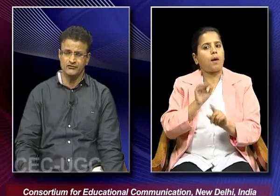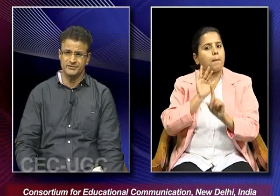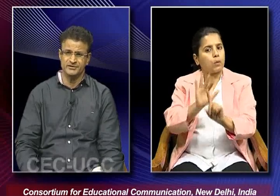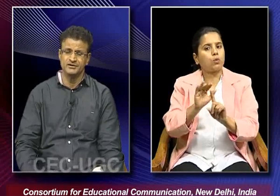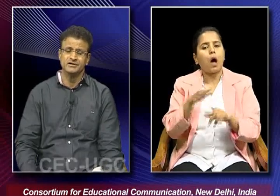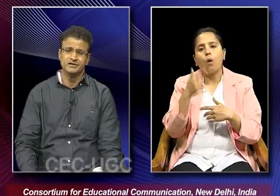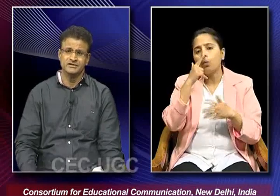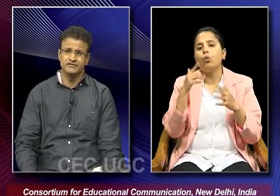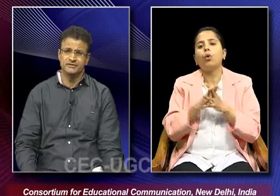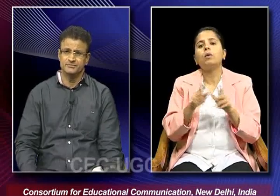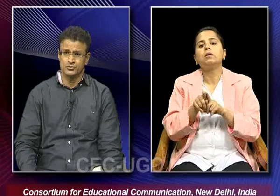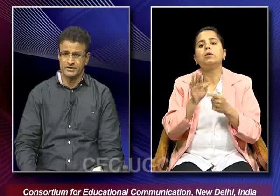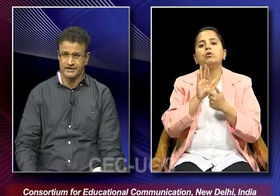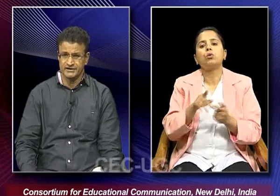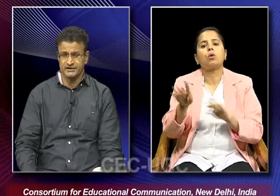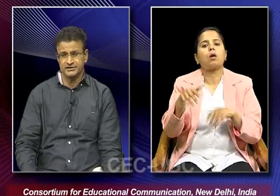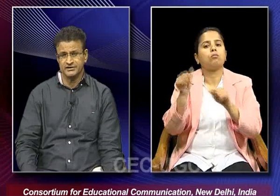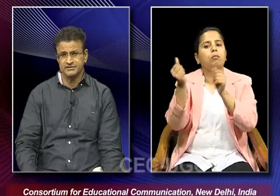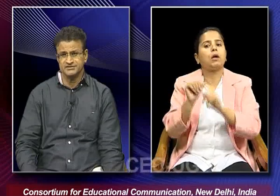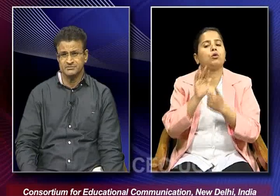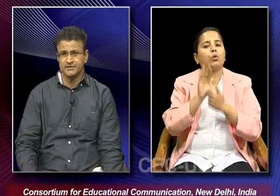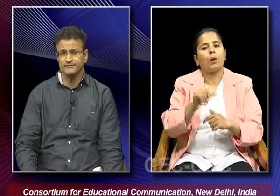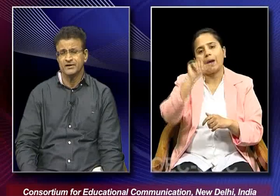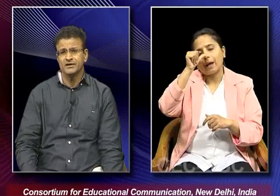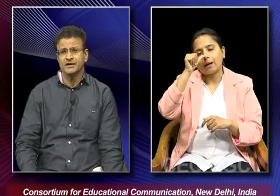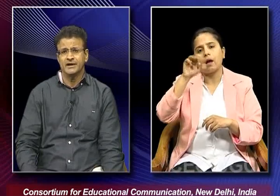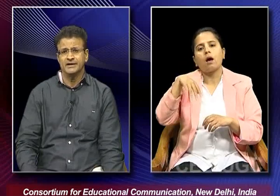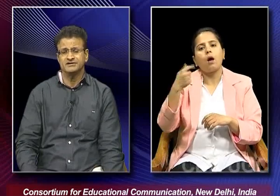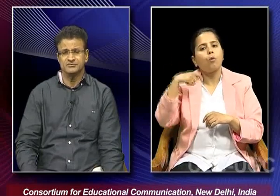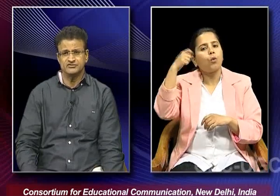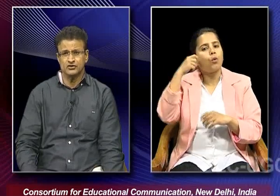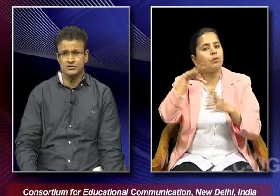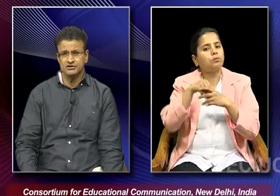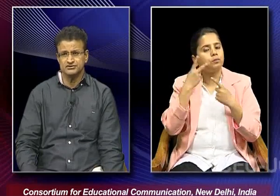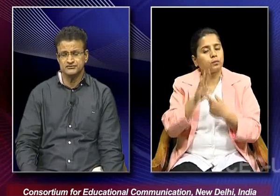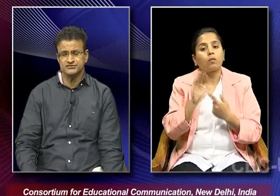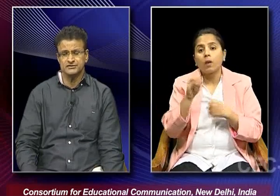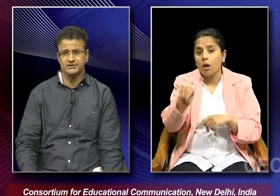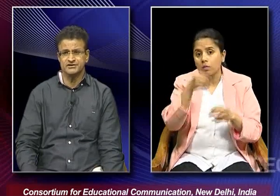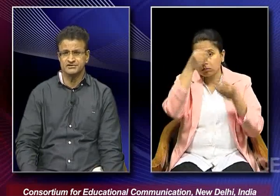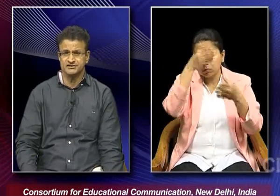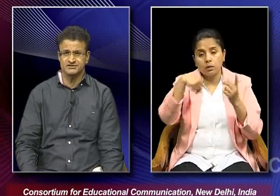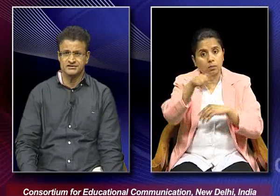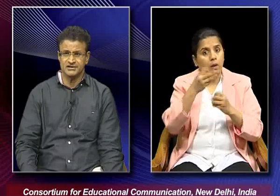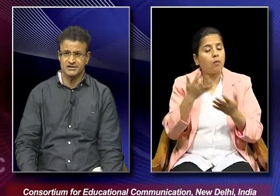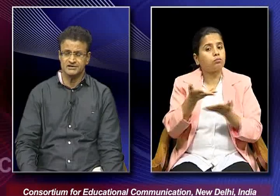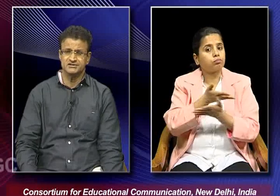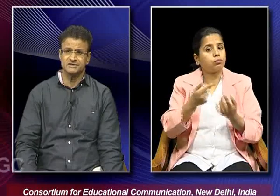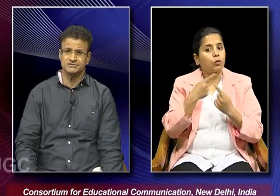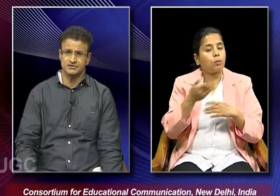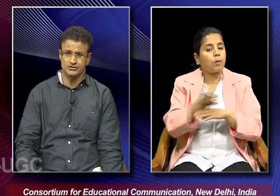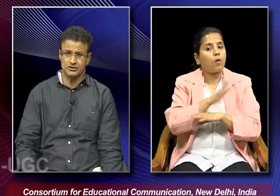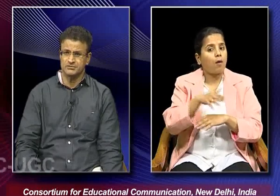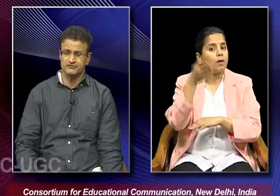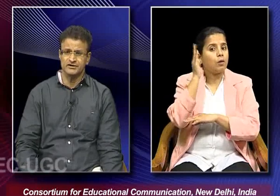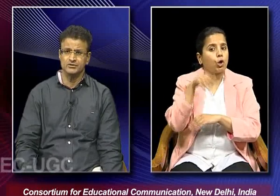how women they have been portrayed in Indian cinema. And some of the scholars which were being discussed in the earlier lecture